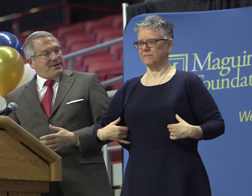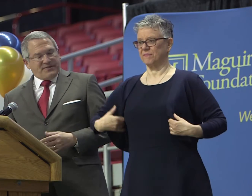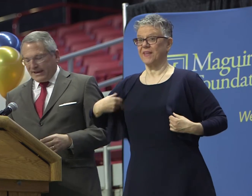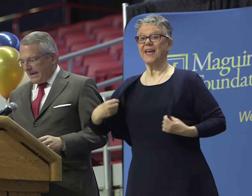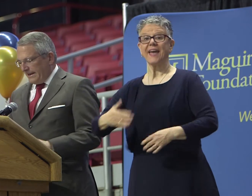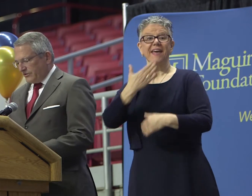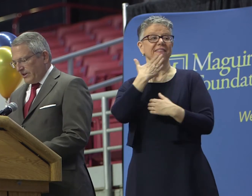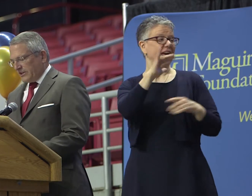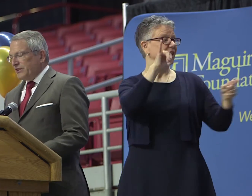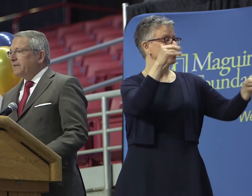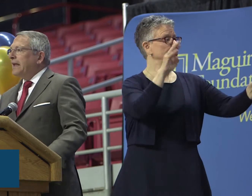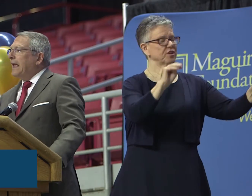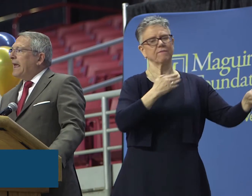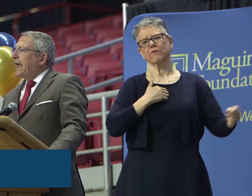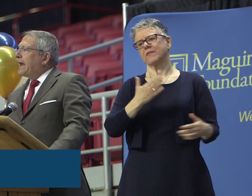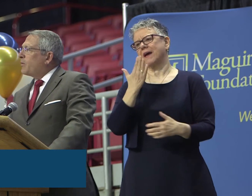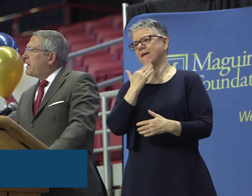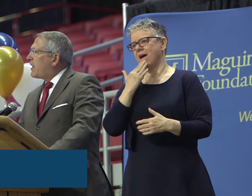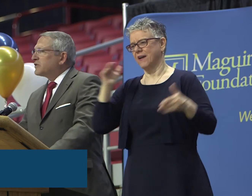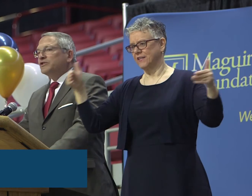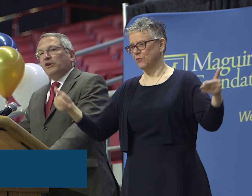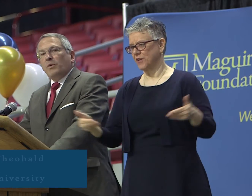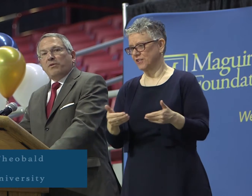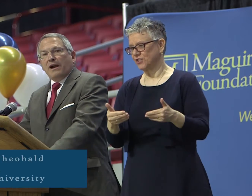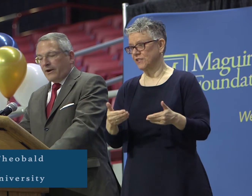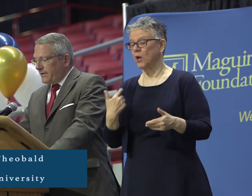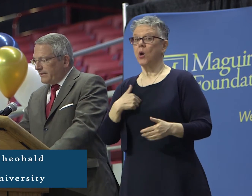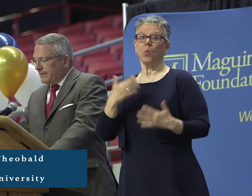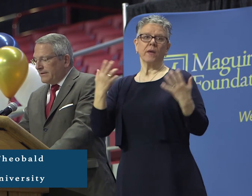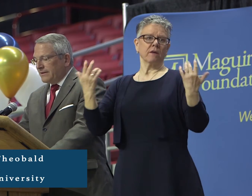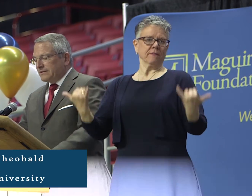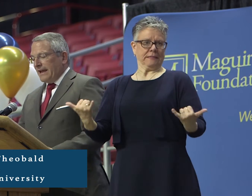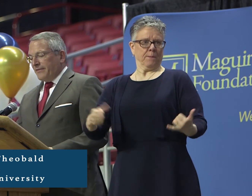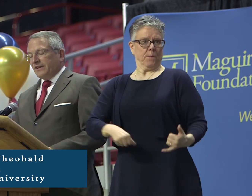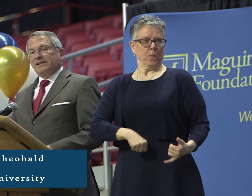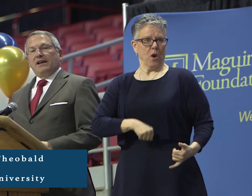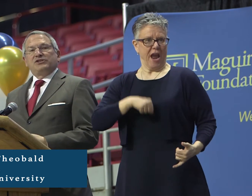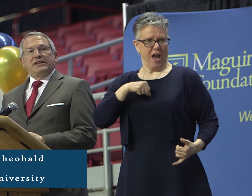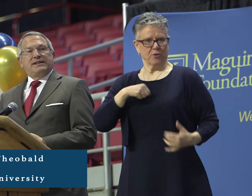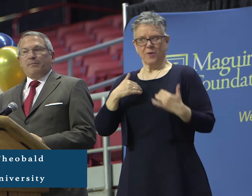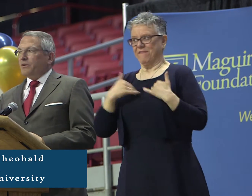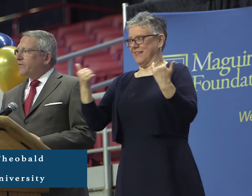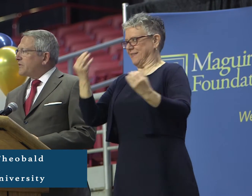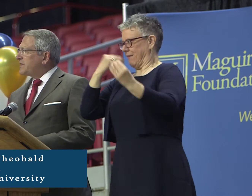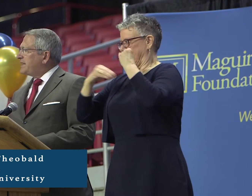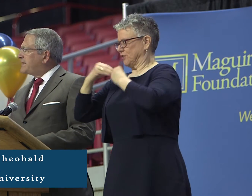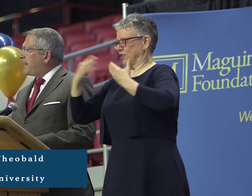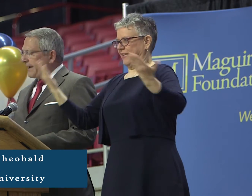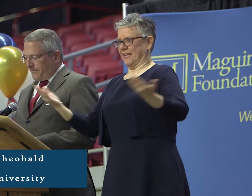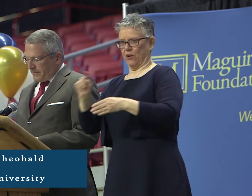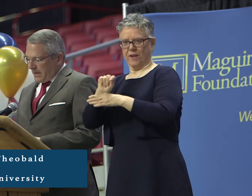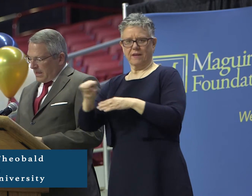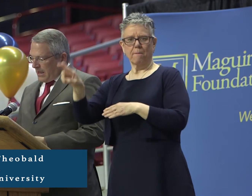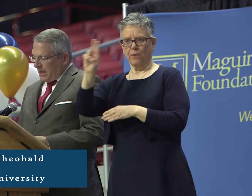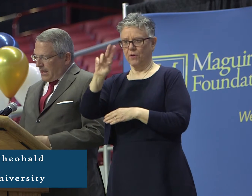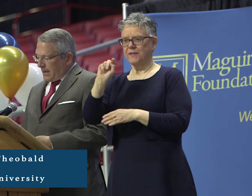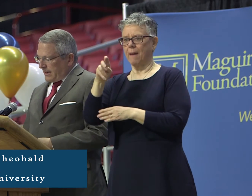Thank you, Jim, for that kind introduction. And we are so proud to have this luncheon at Temple University